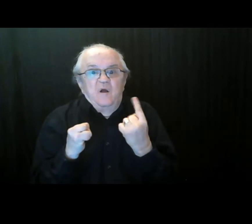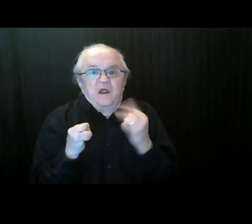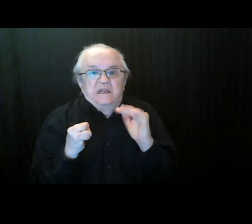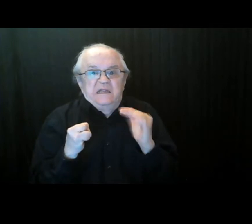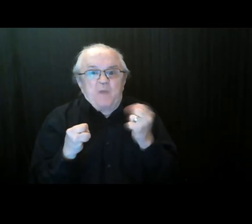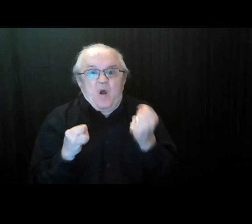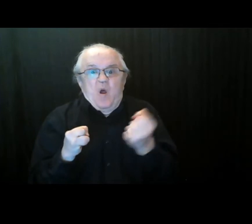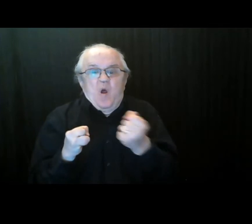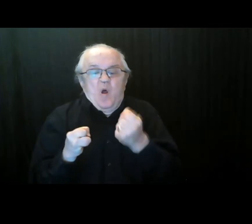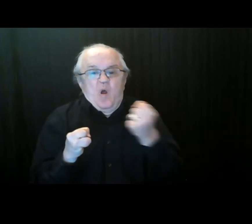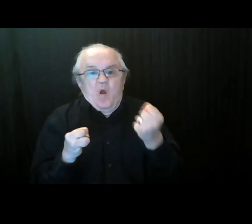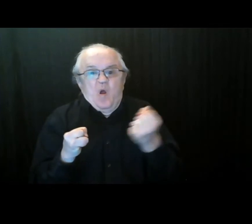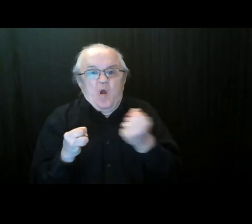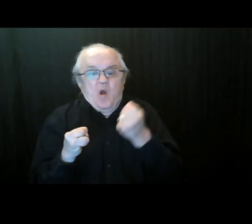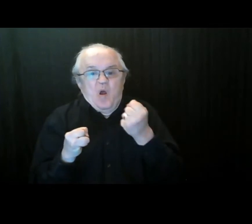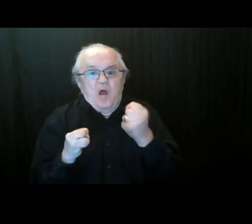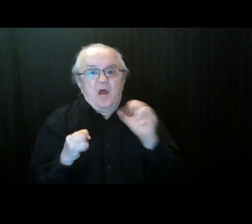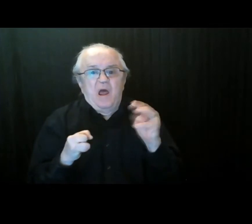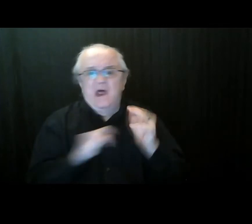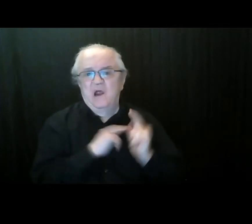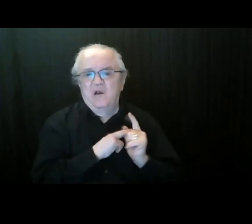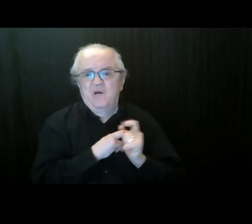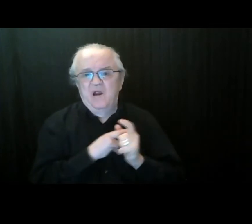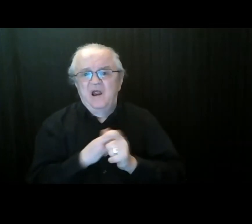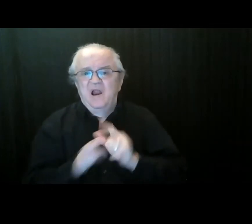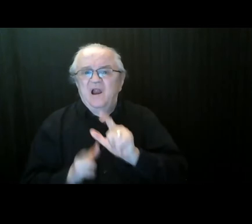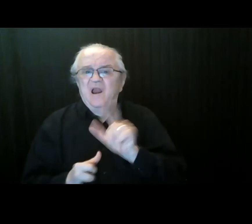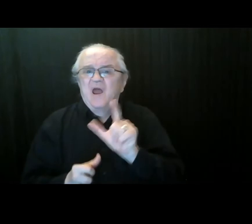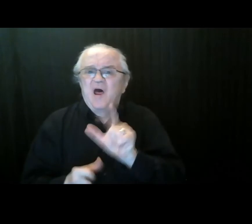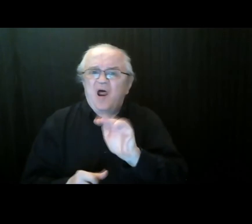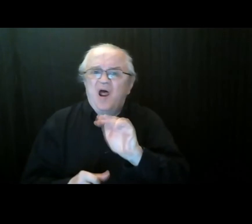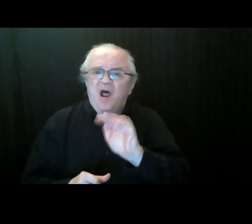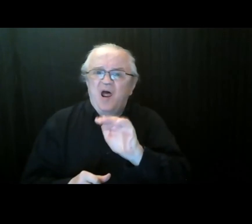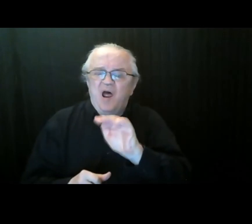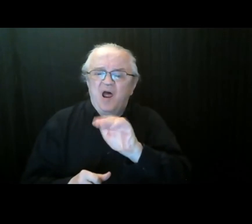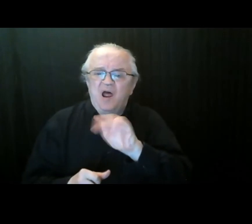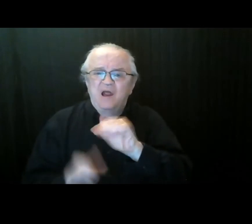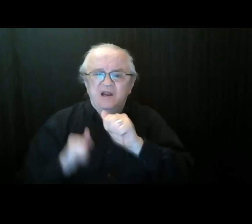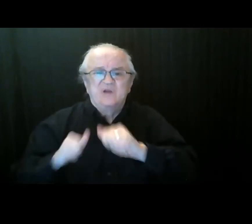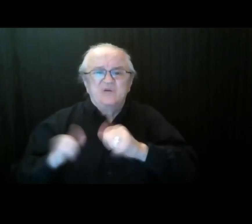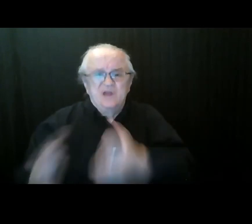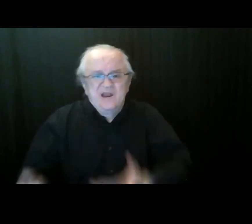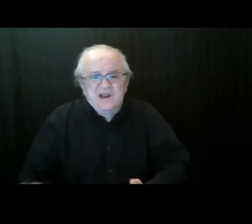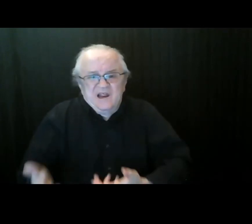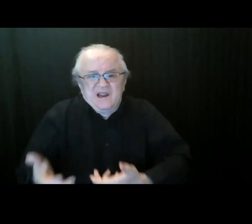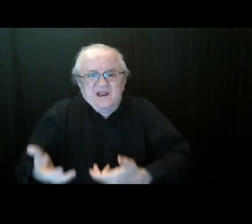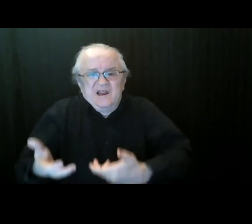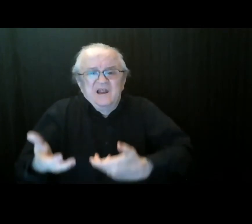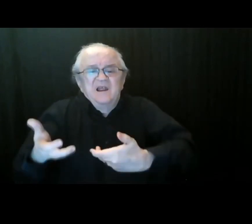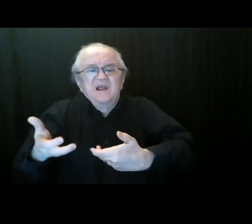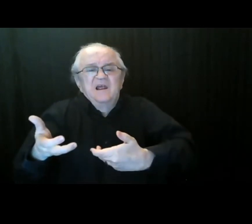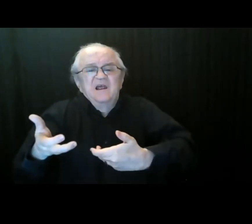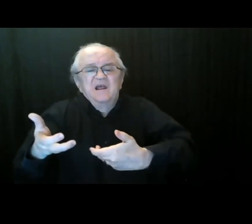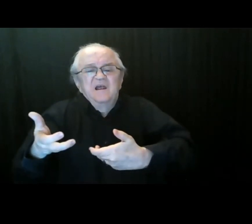something. Michael ran to her. Laura, he shouted, Laura. He tried to pick her up in his arms, but she